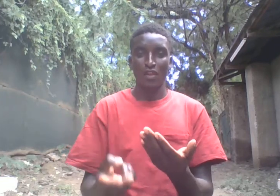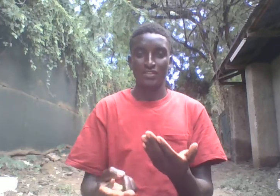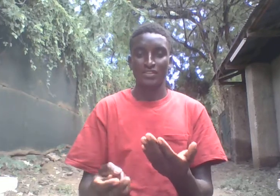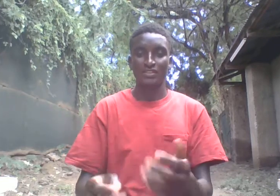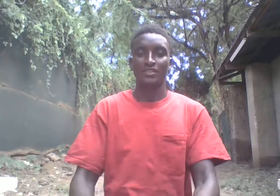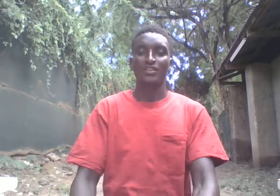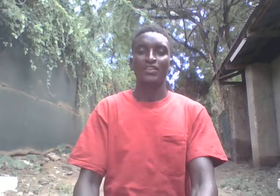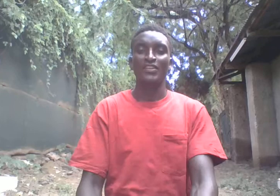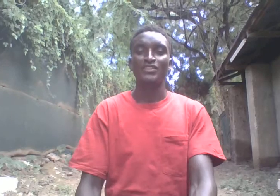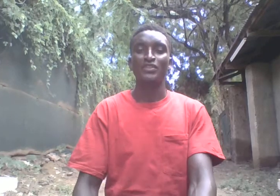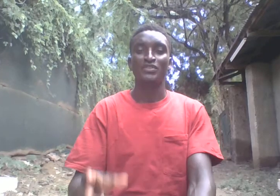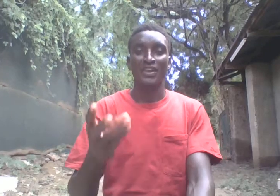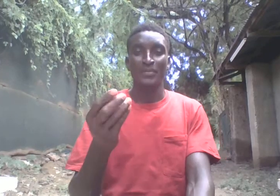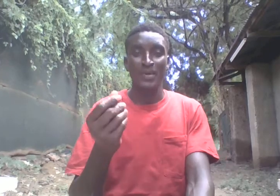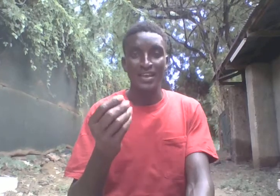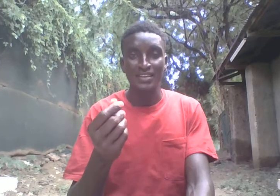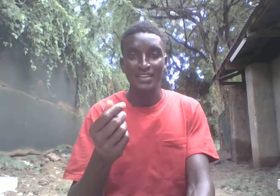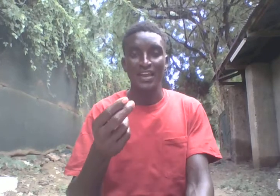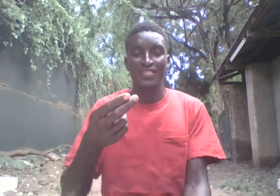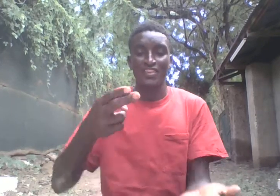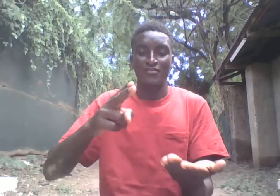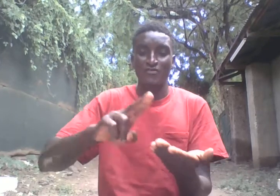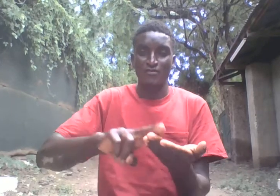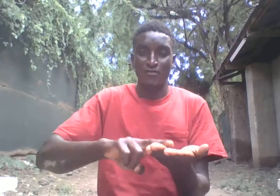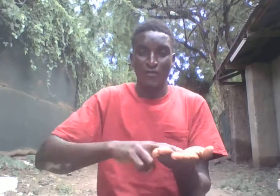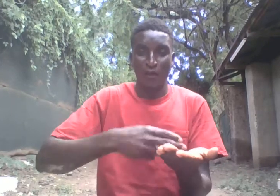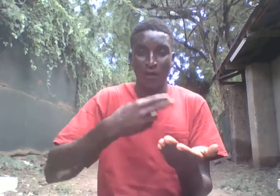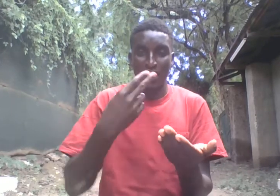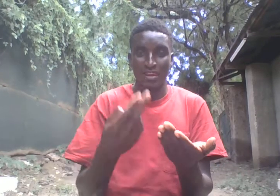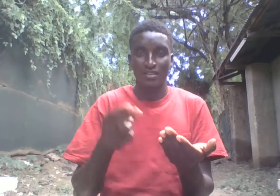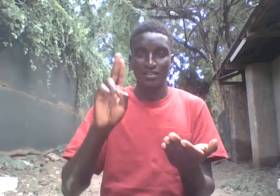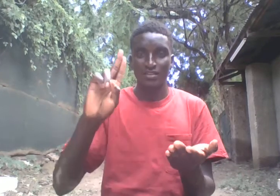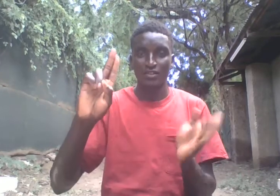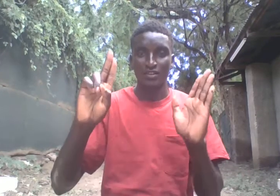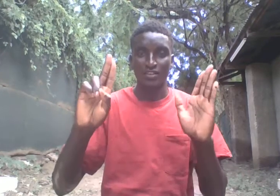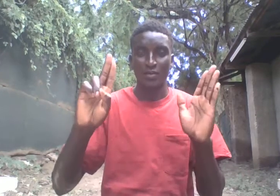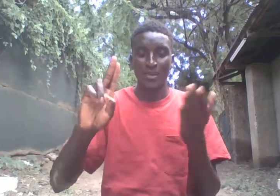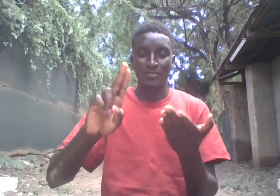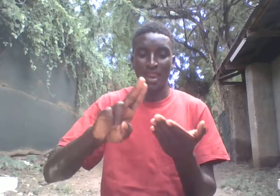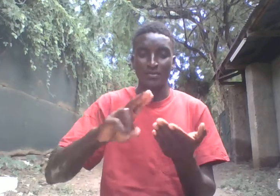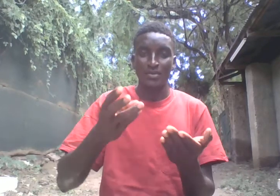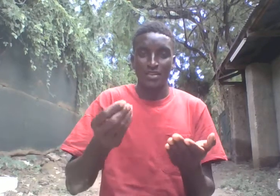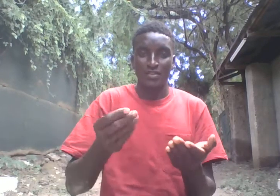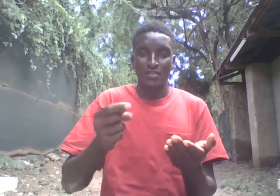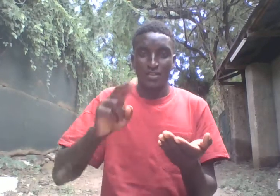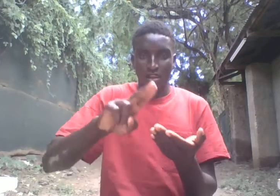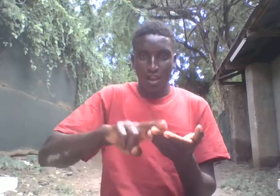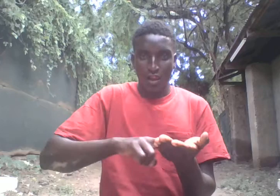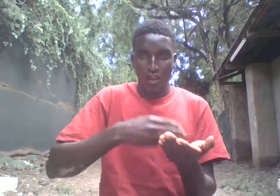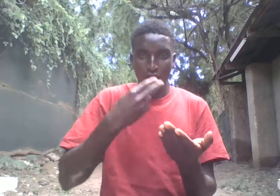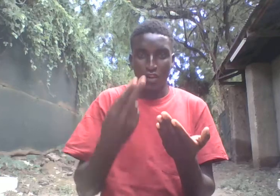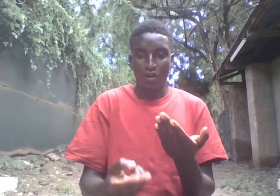loss. First you sign money and then fall. This one on the open palm,